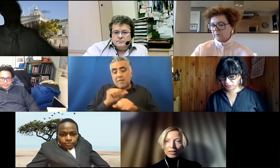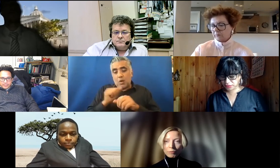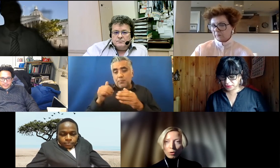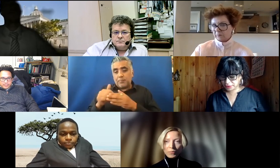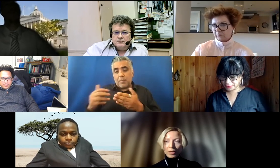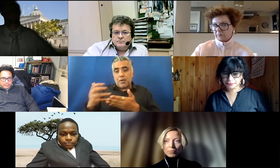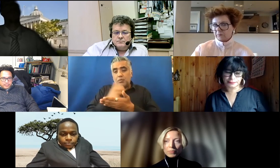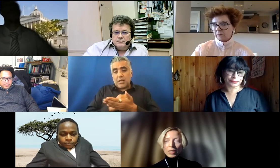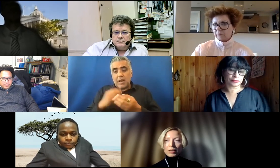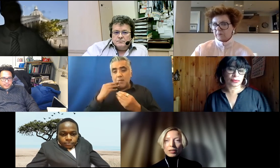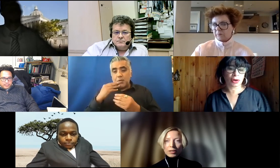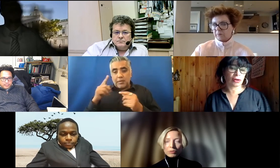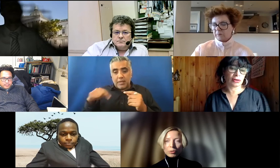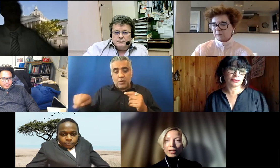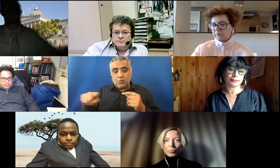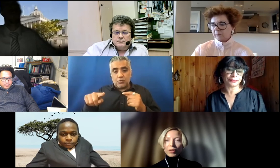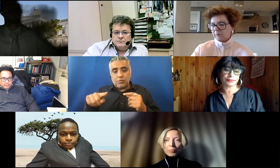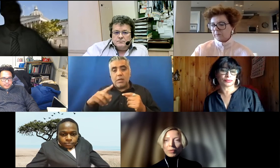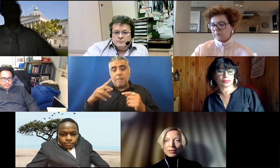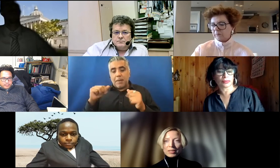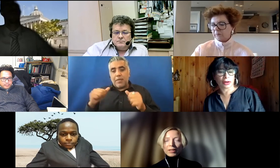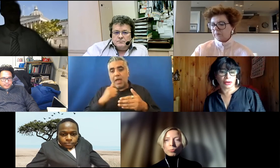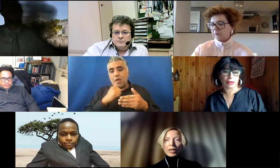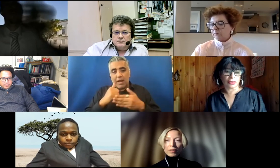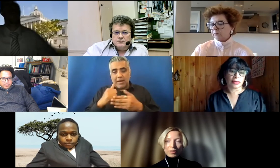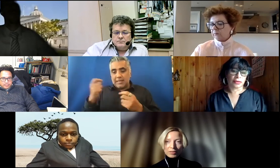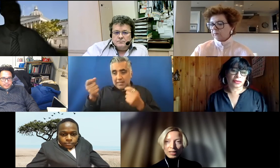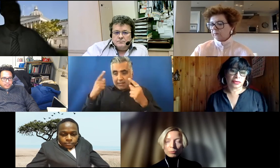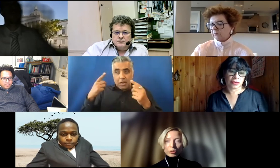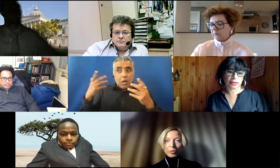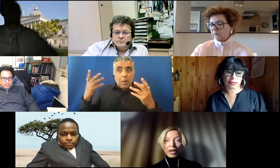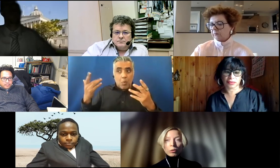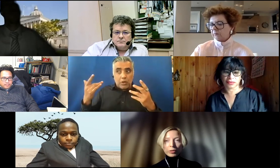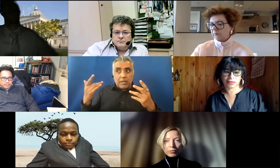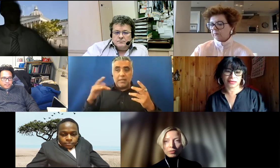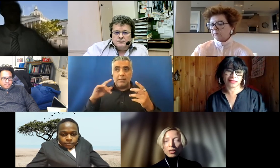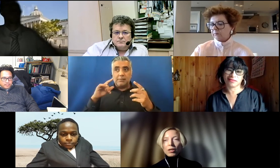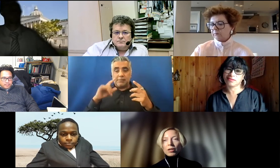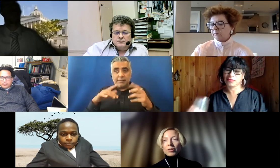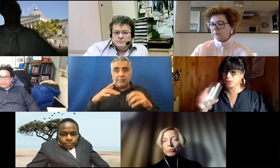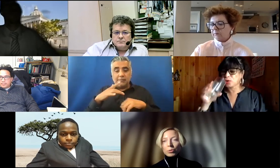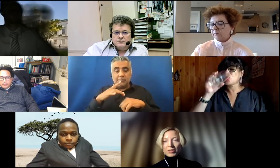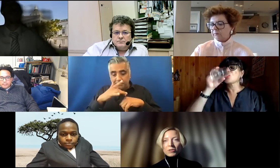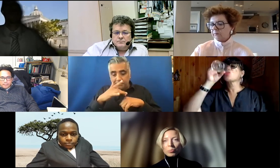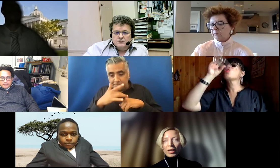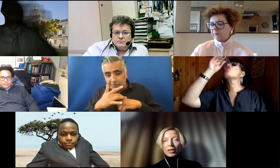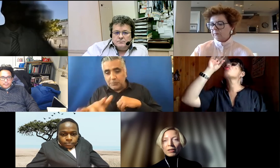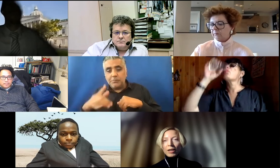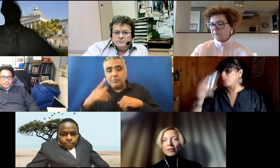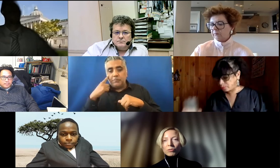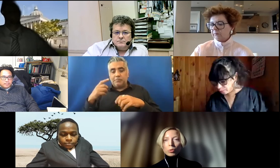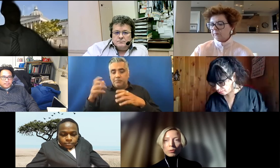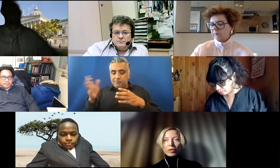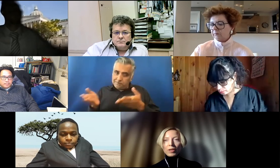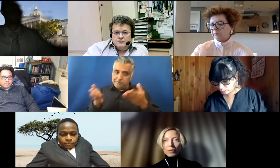collect the data from them, to help them understand why this data will be available for decision making